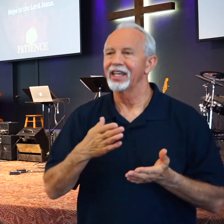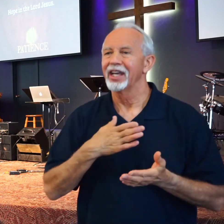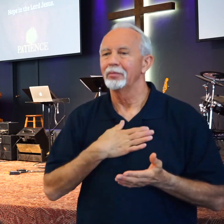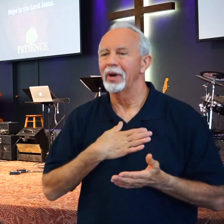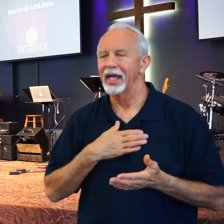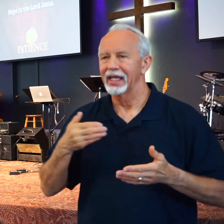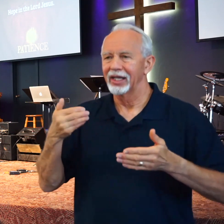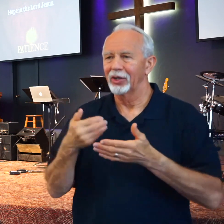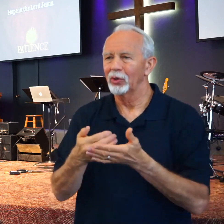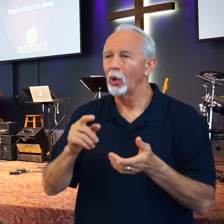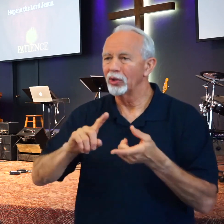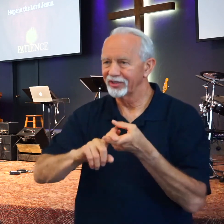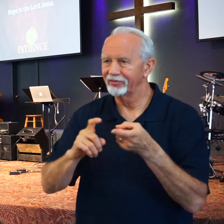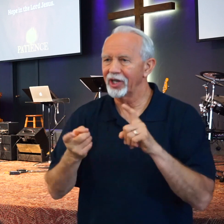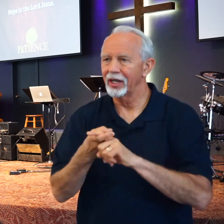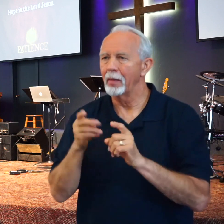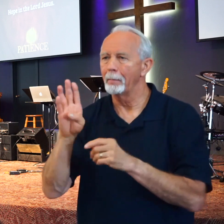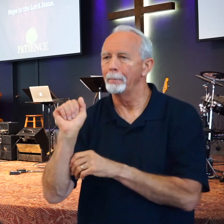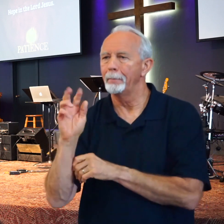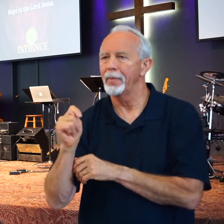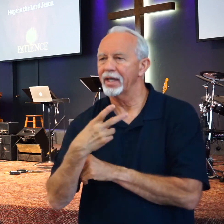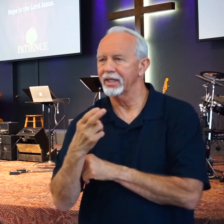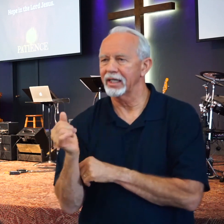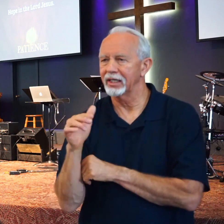close friend. Her name is Bethany.